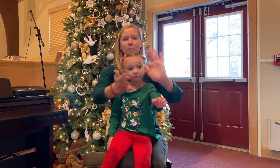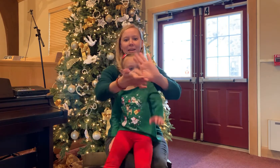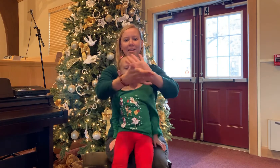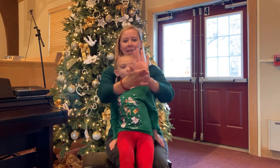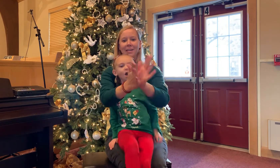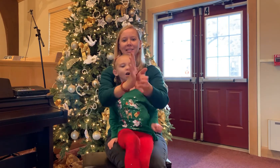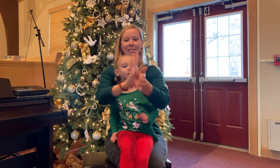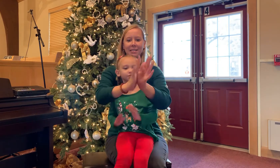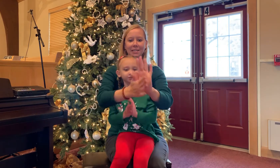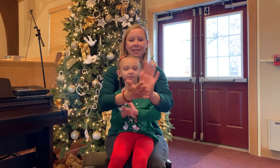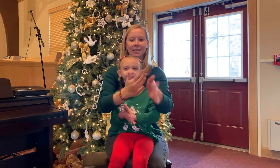Peace